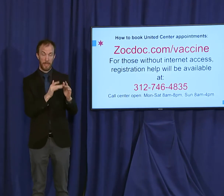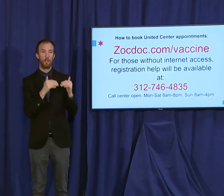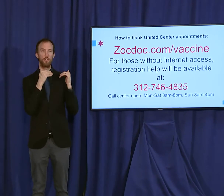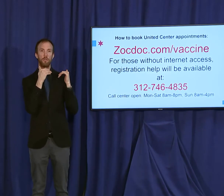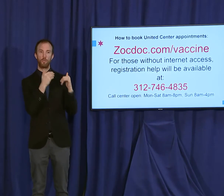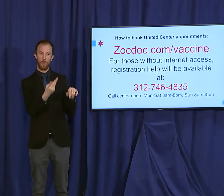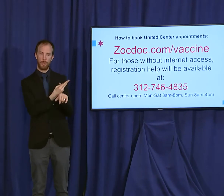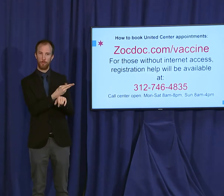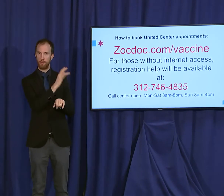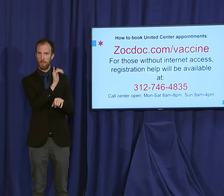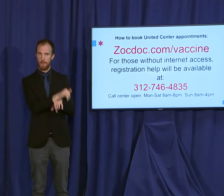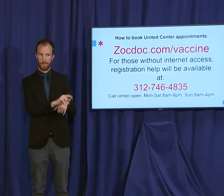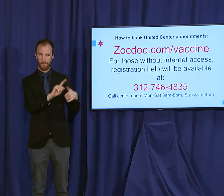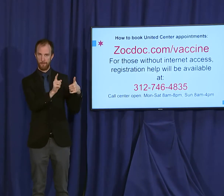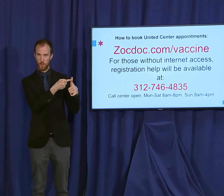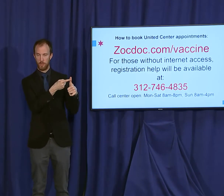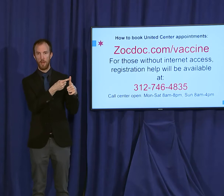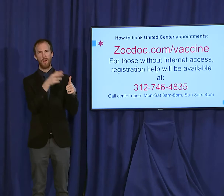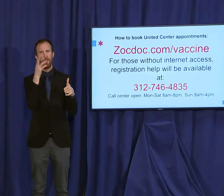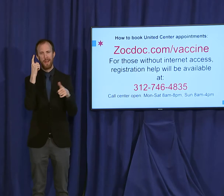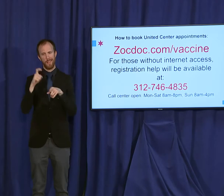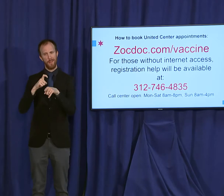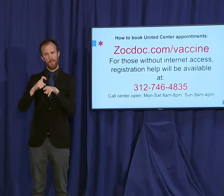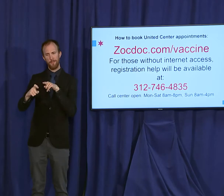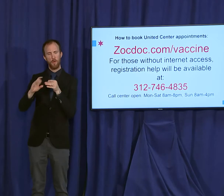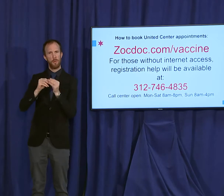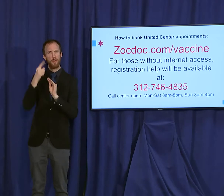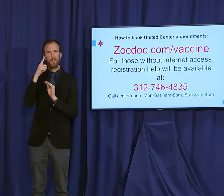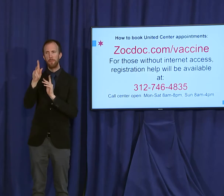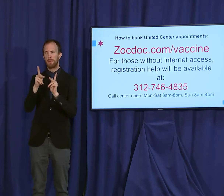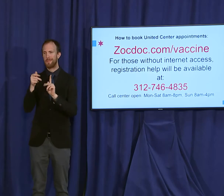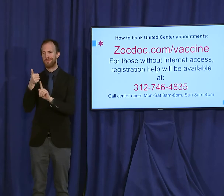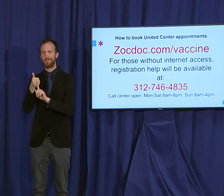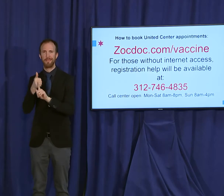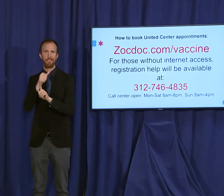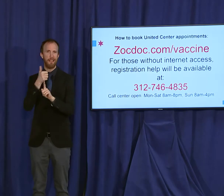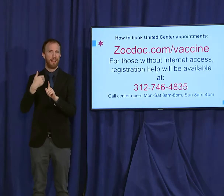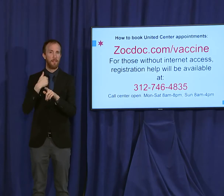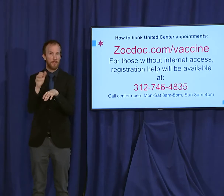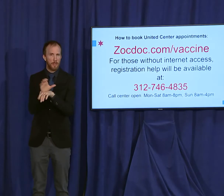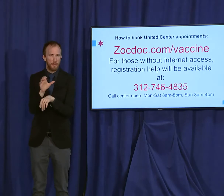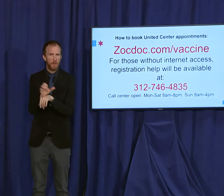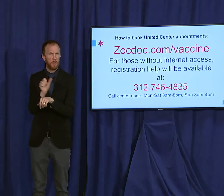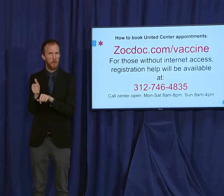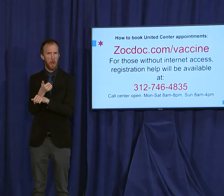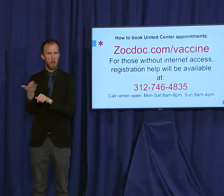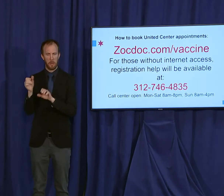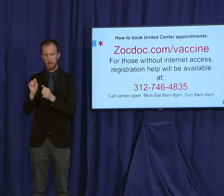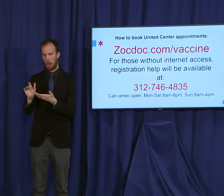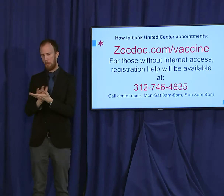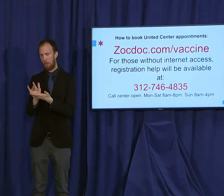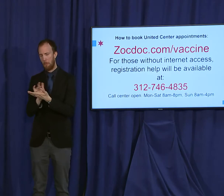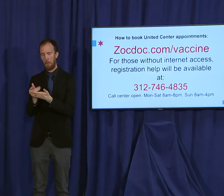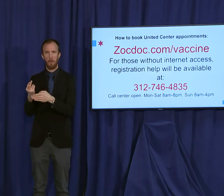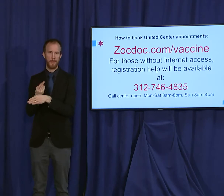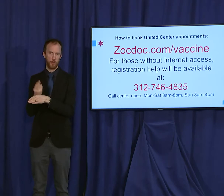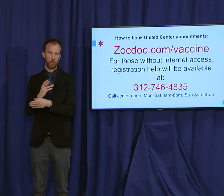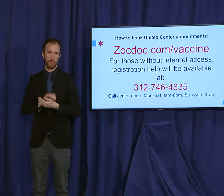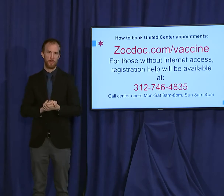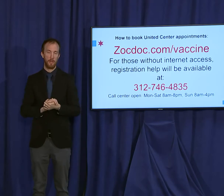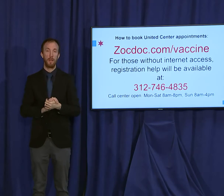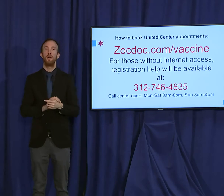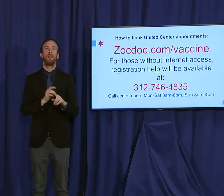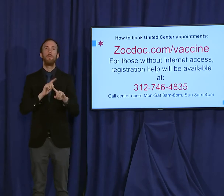those who may not have access to a computer or some other kind of digital device. Folks, this is an all call